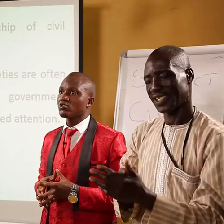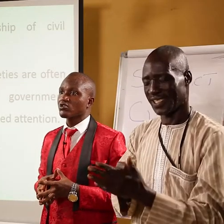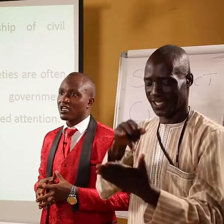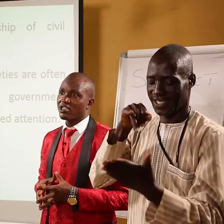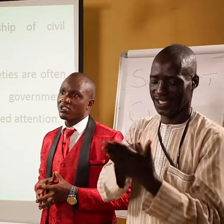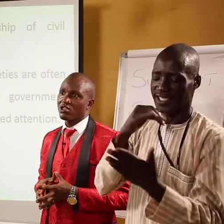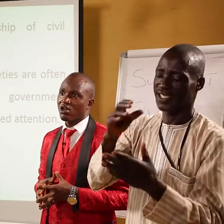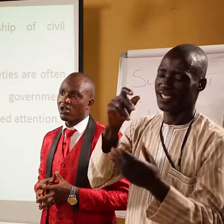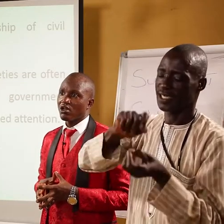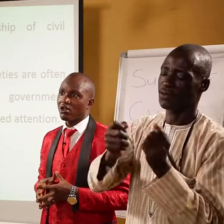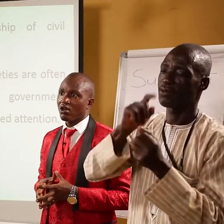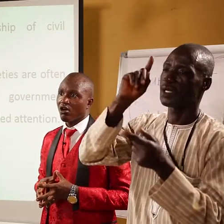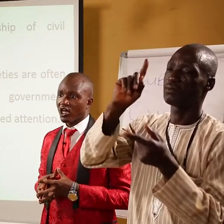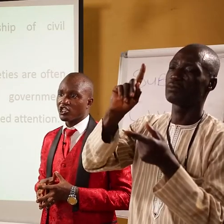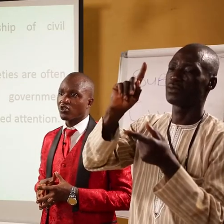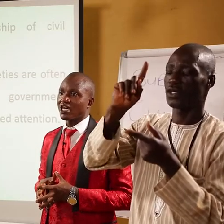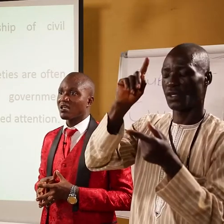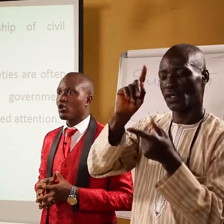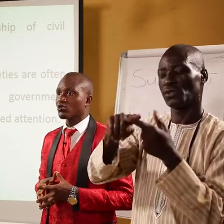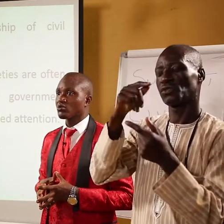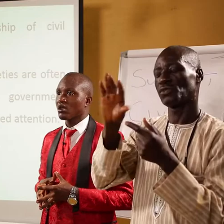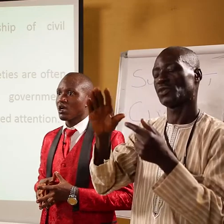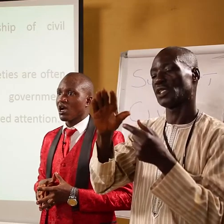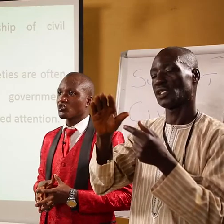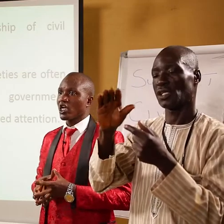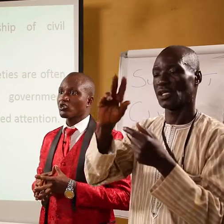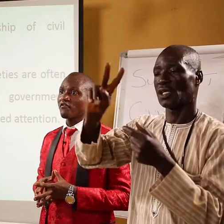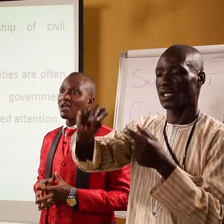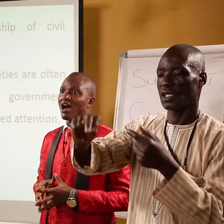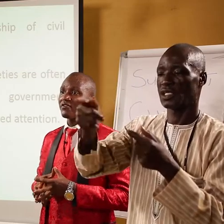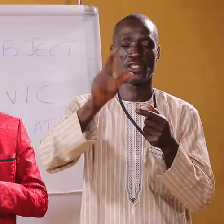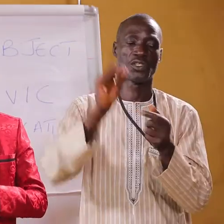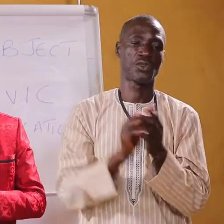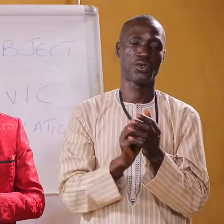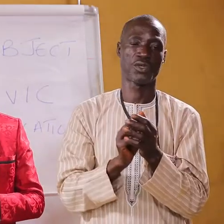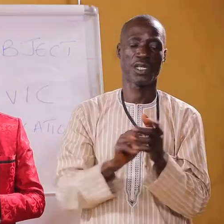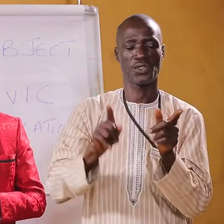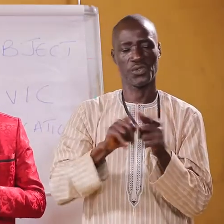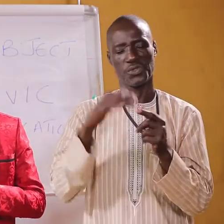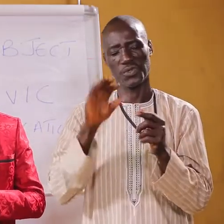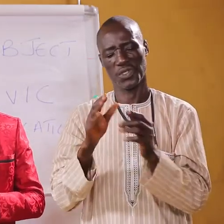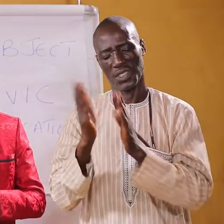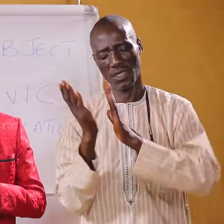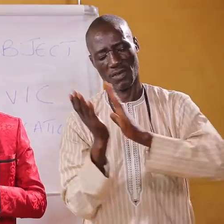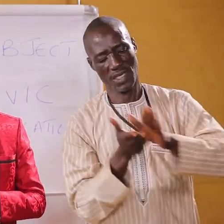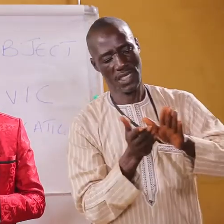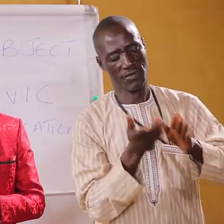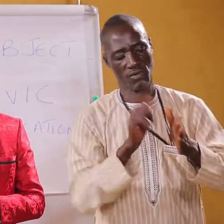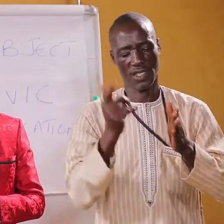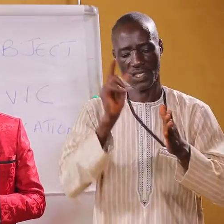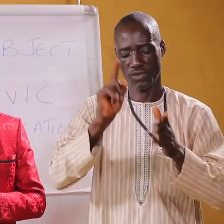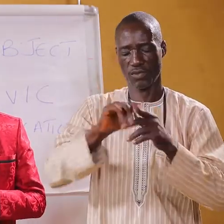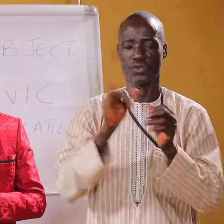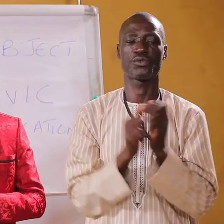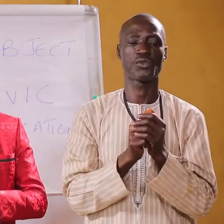the civil society organization that they belong to. And so a lot of them have deviated from their main aims and